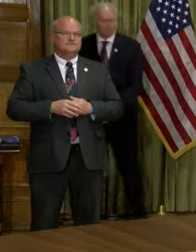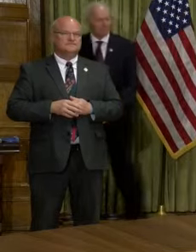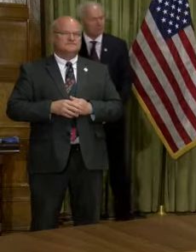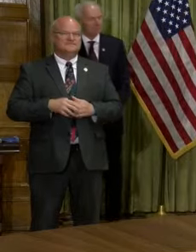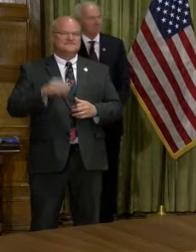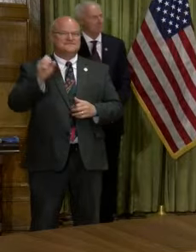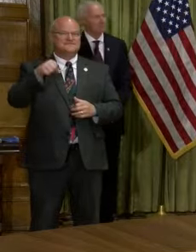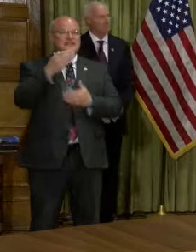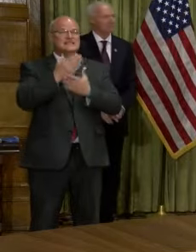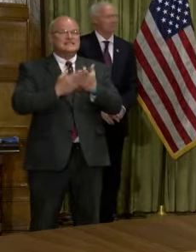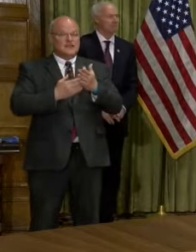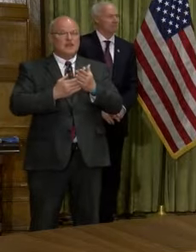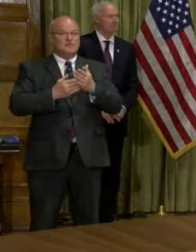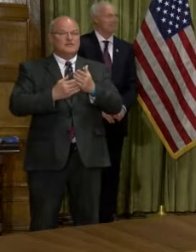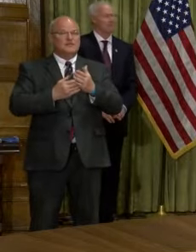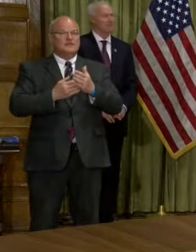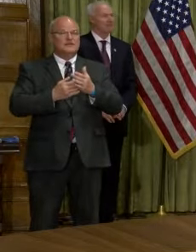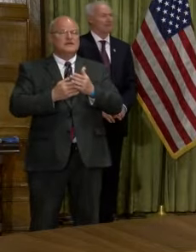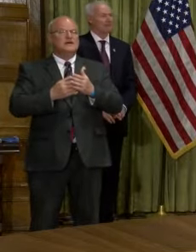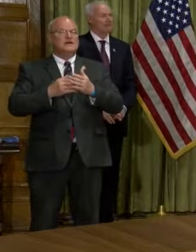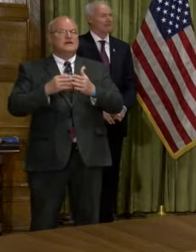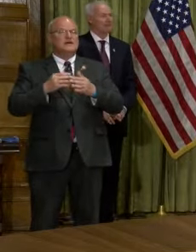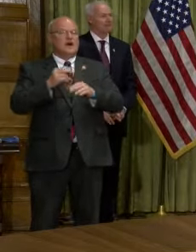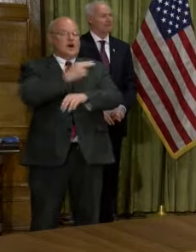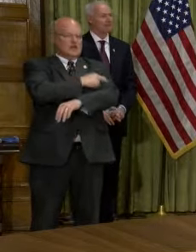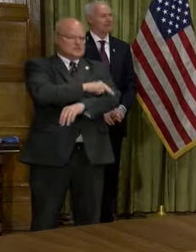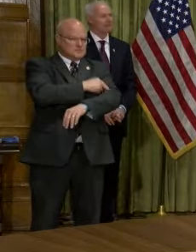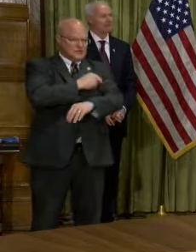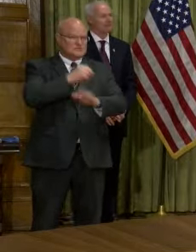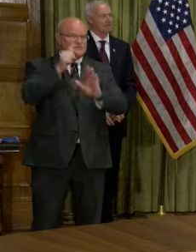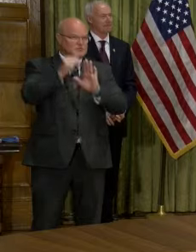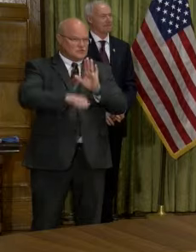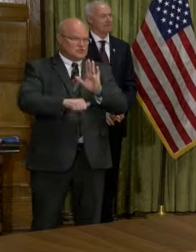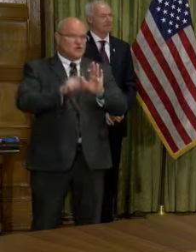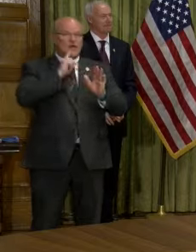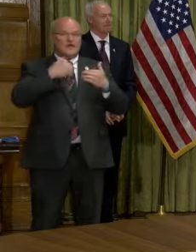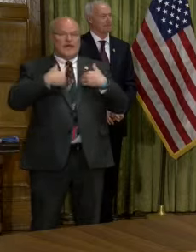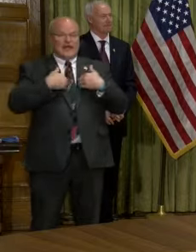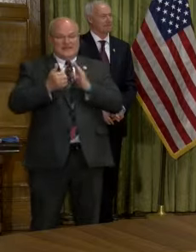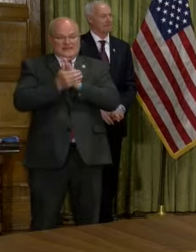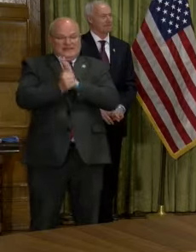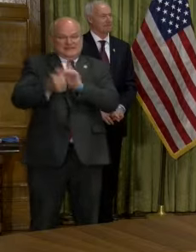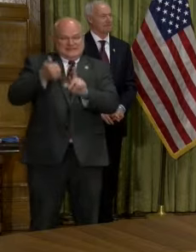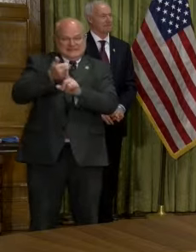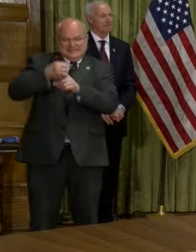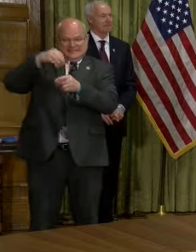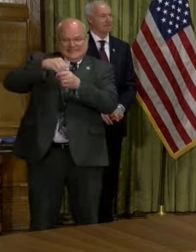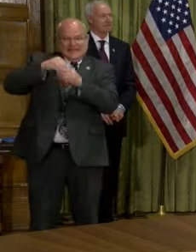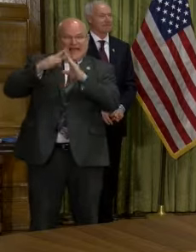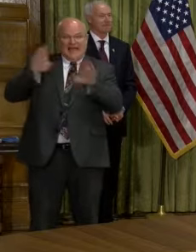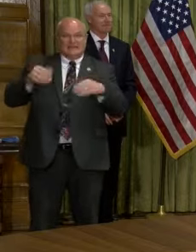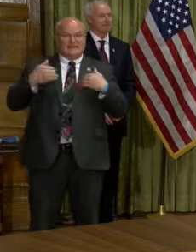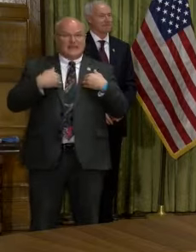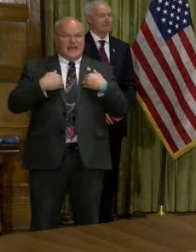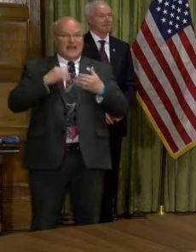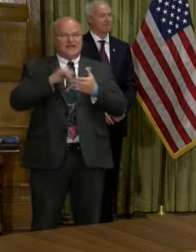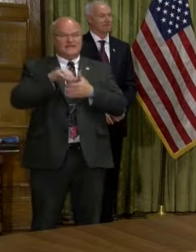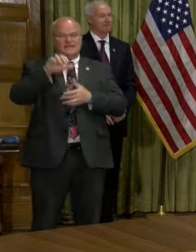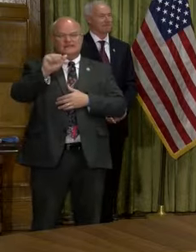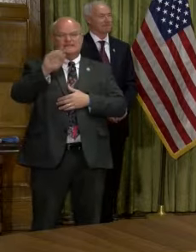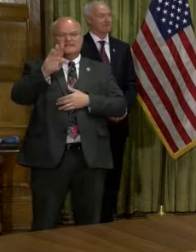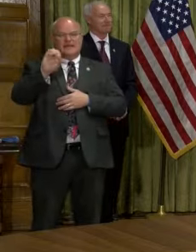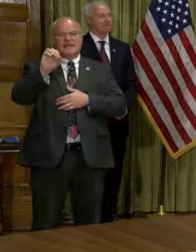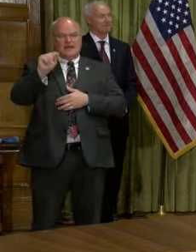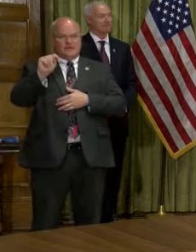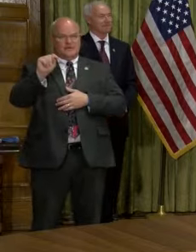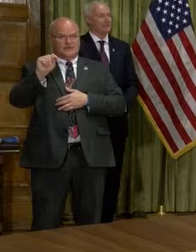Yes, some of the facilities that would be doing procedures, hospitals, actually have that capability in-house. And if they have one of the Abbott